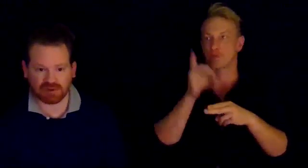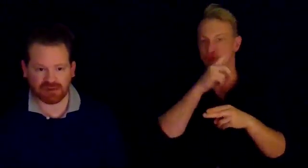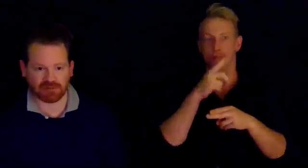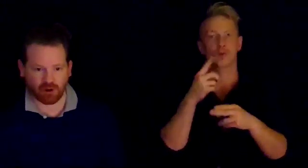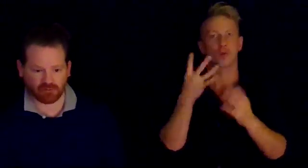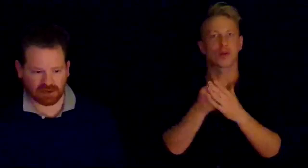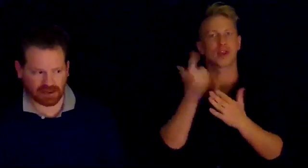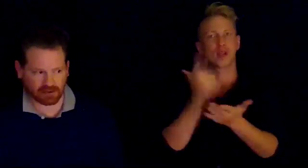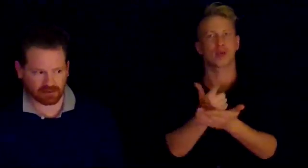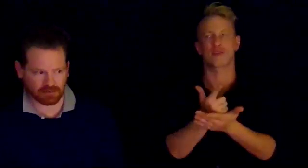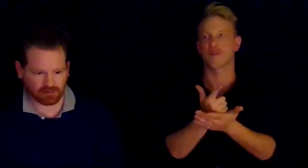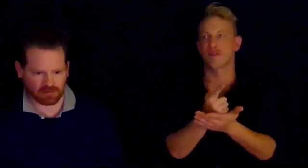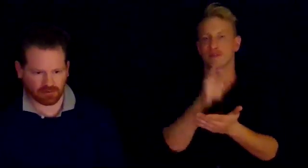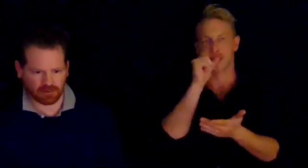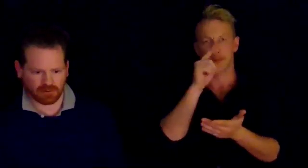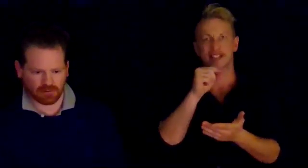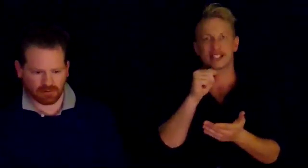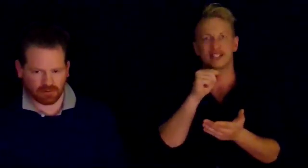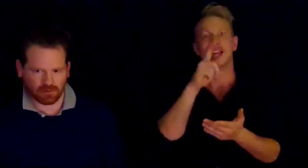to implement their own plan.